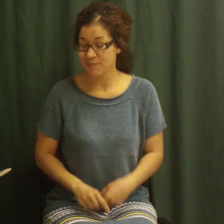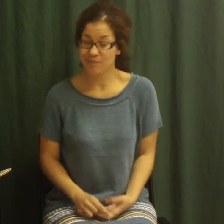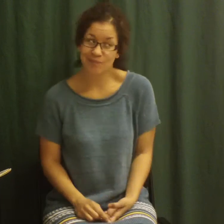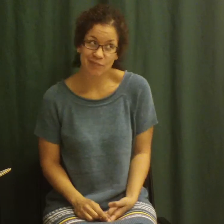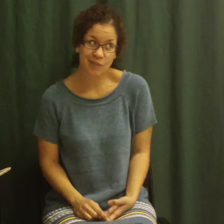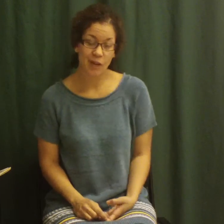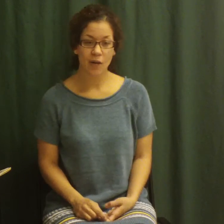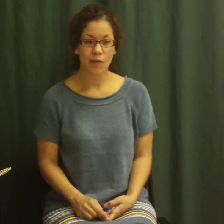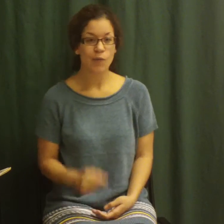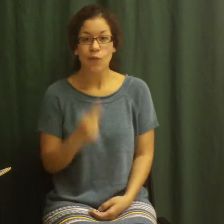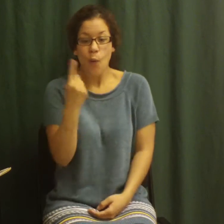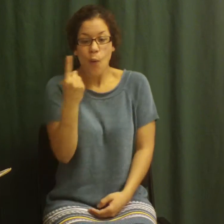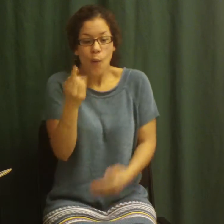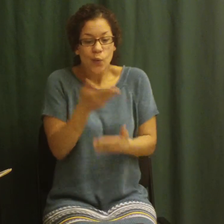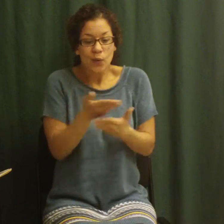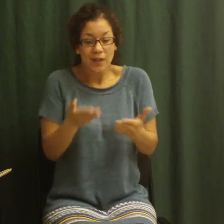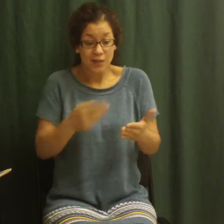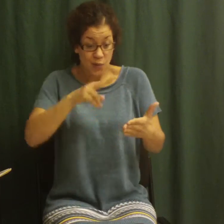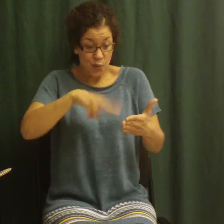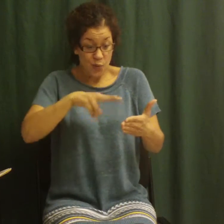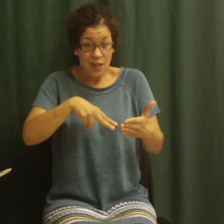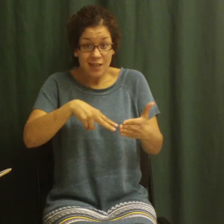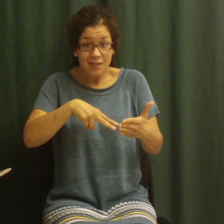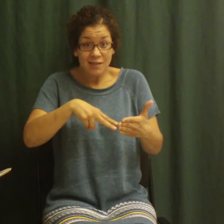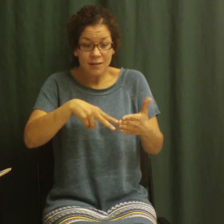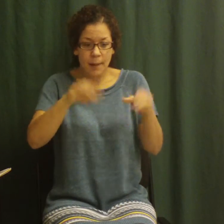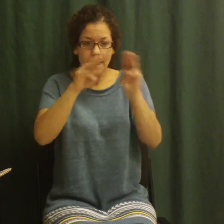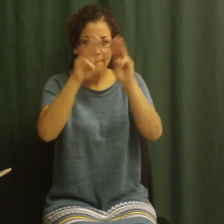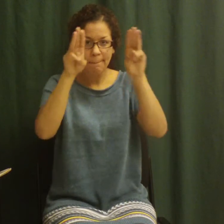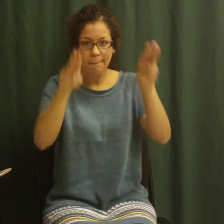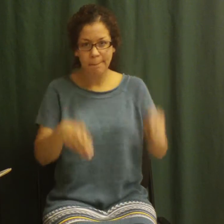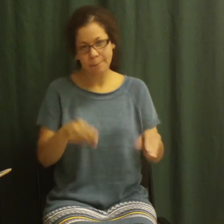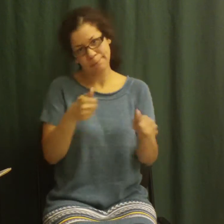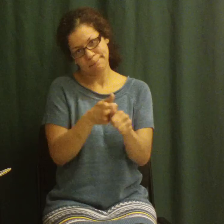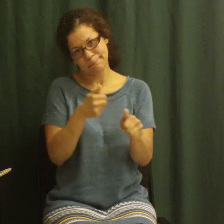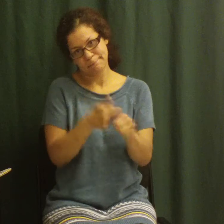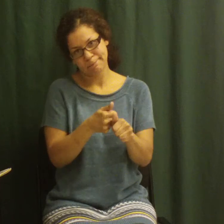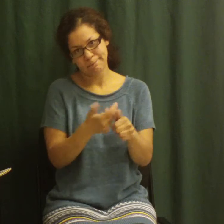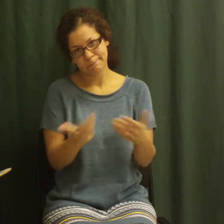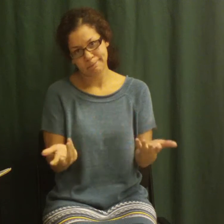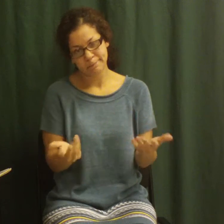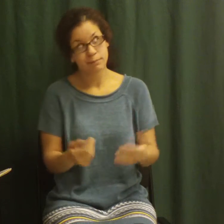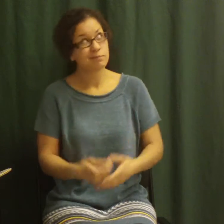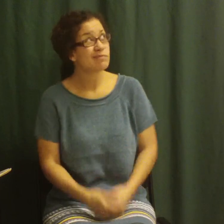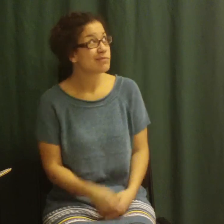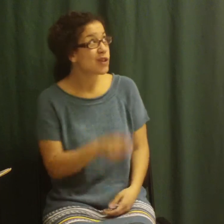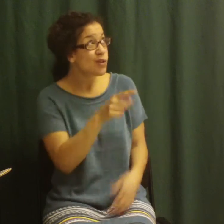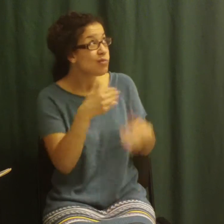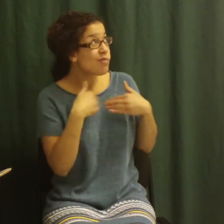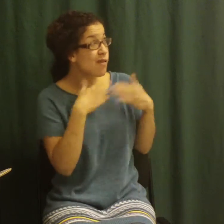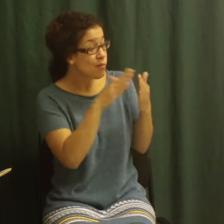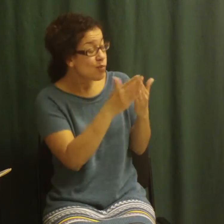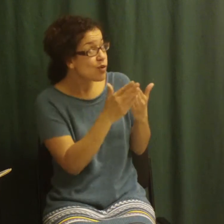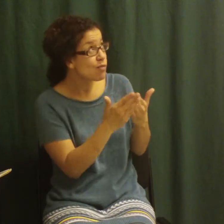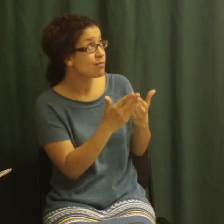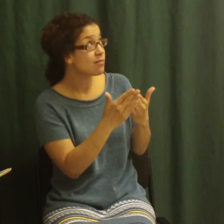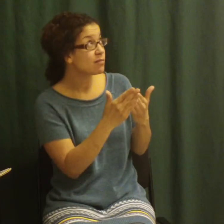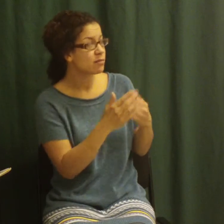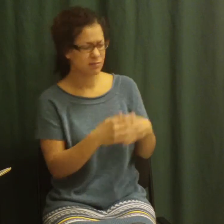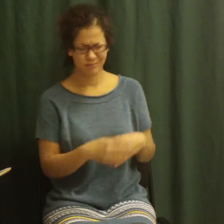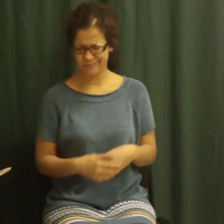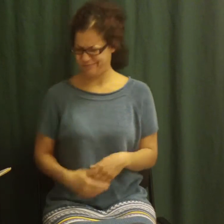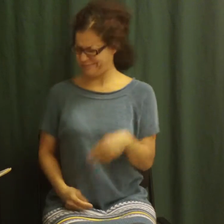had to read was a map. "Don't you have any books?" I asked. Braidbeard looked